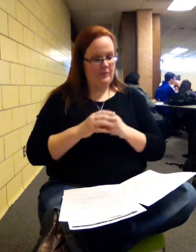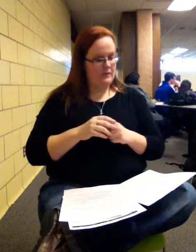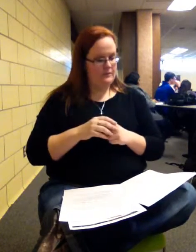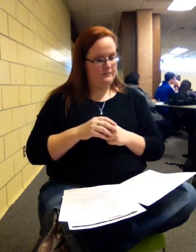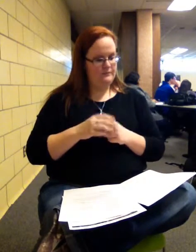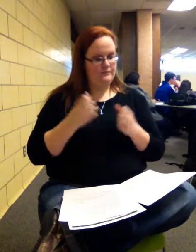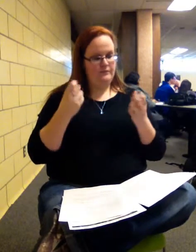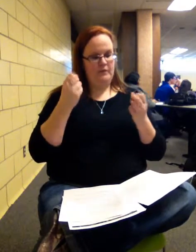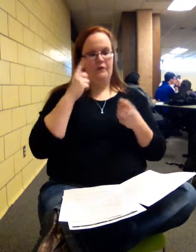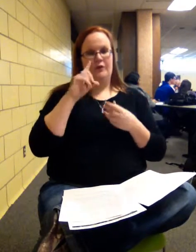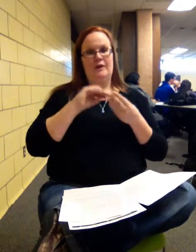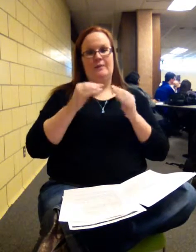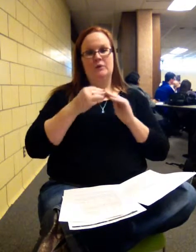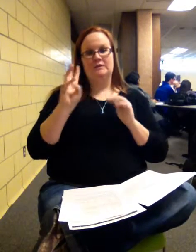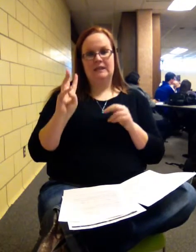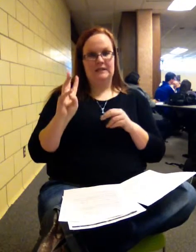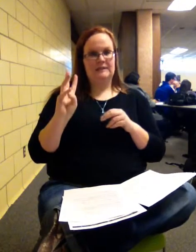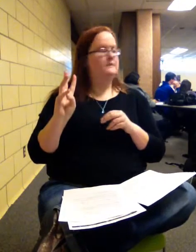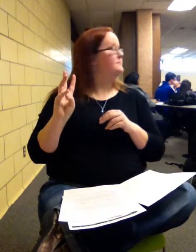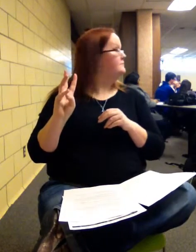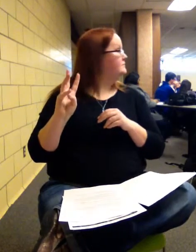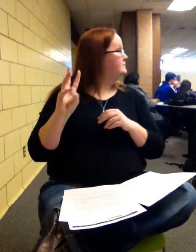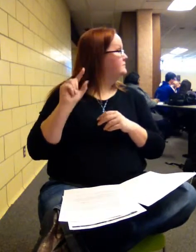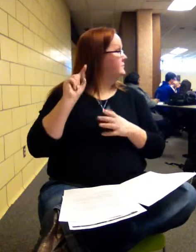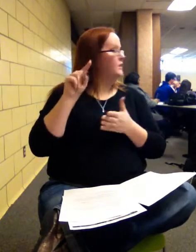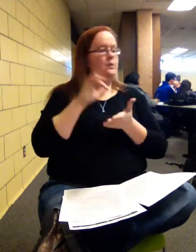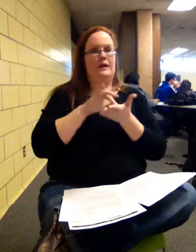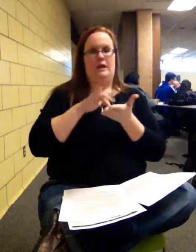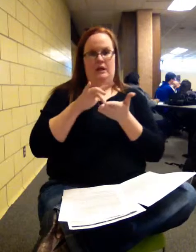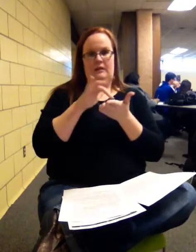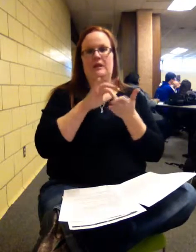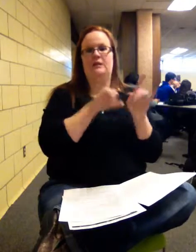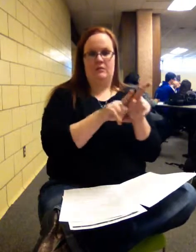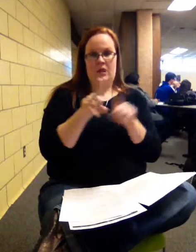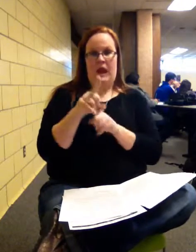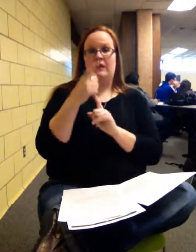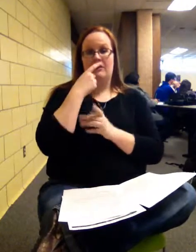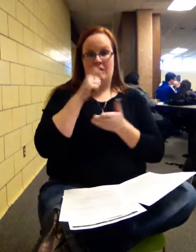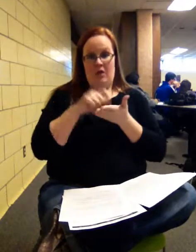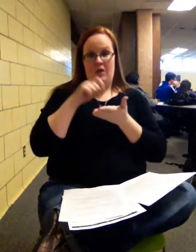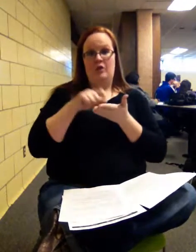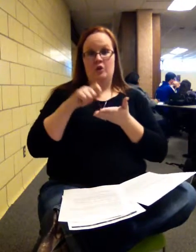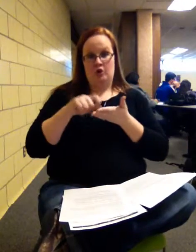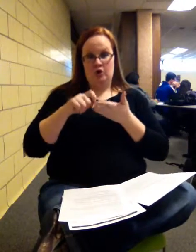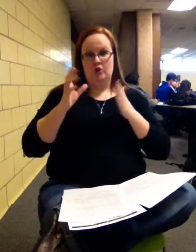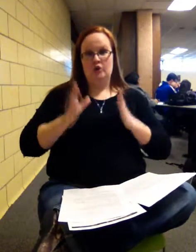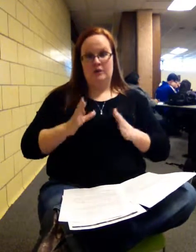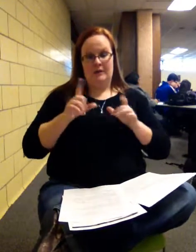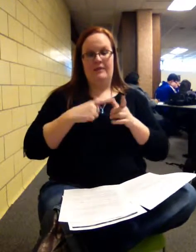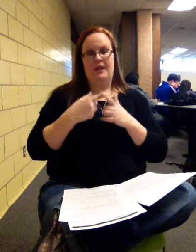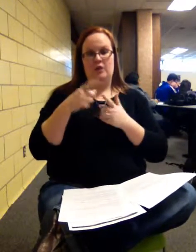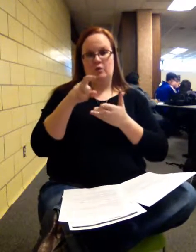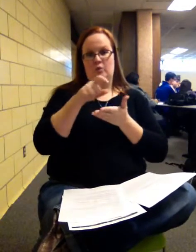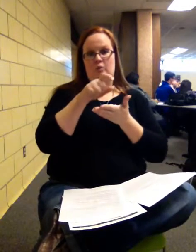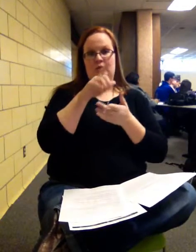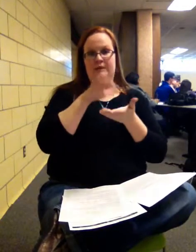So for number 6, you'll calculate it like the author. Then you'll calculate it like you'll need it for,